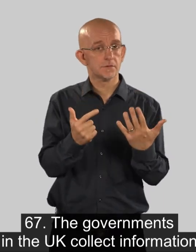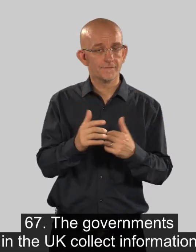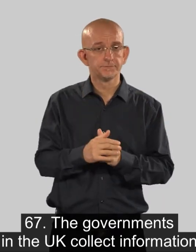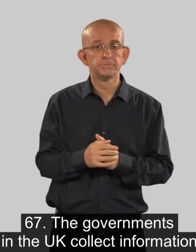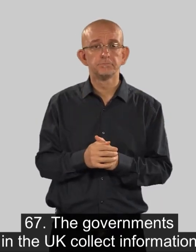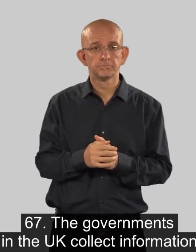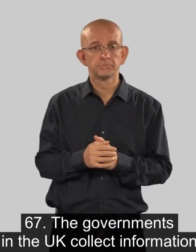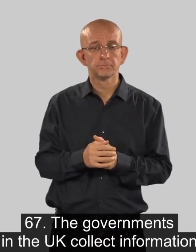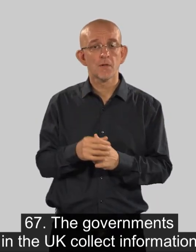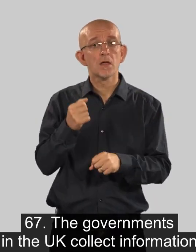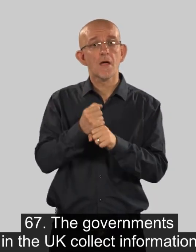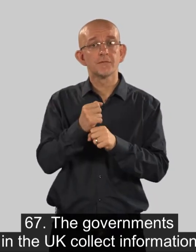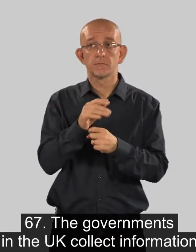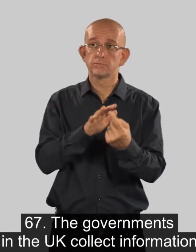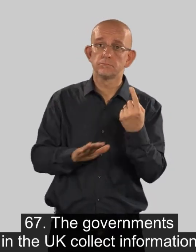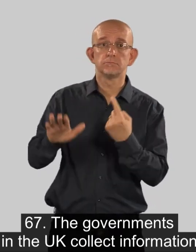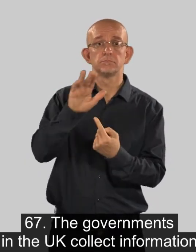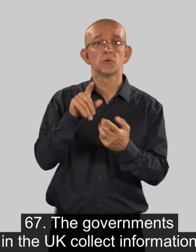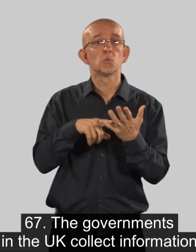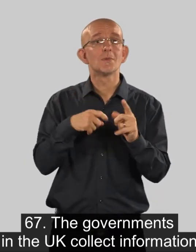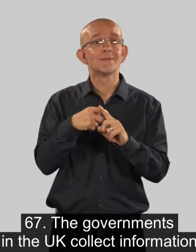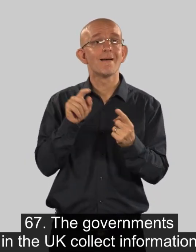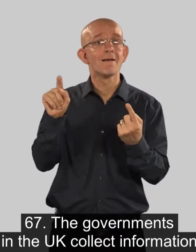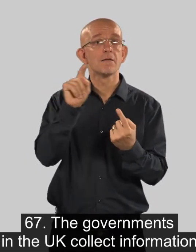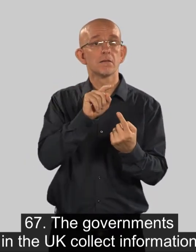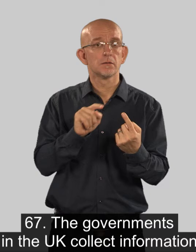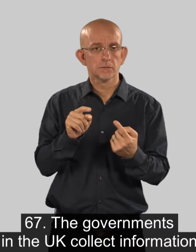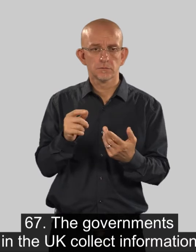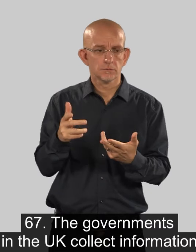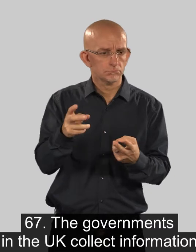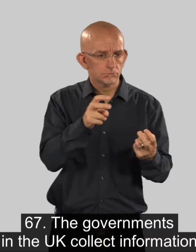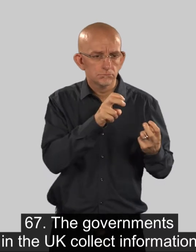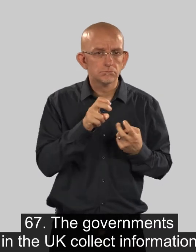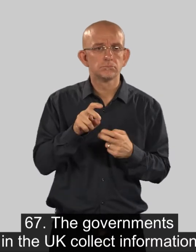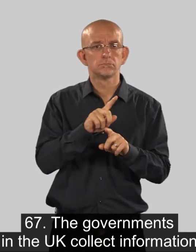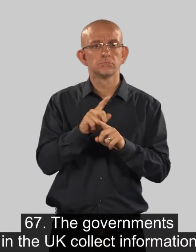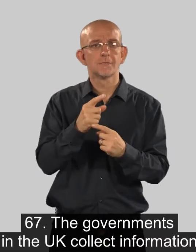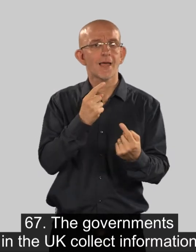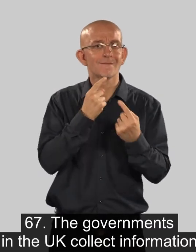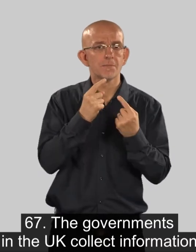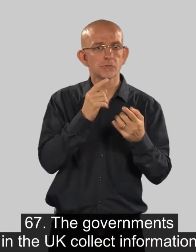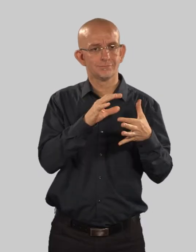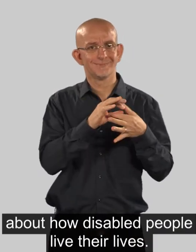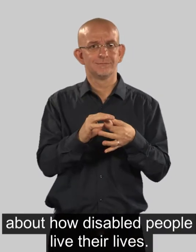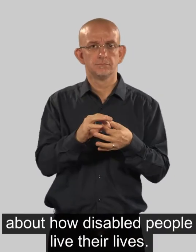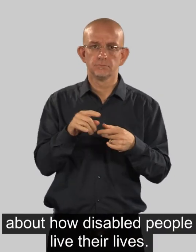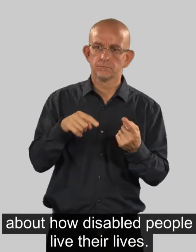67. The governments in the UK collect information about how disabled people live their lives.